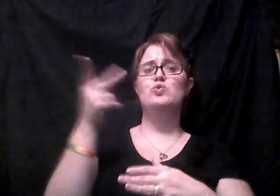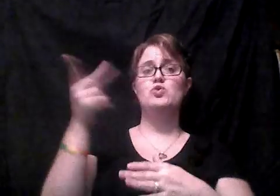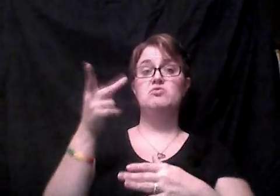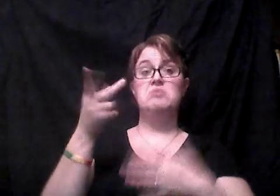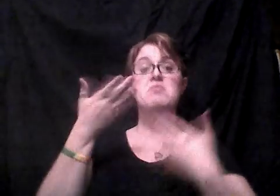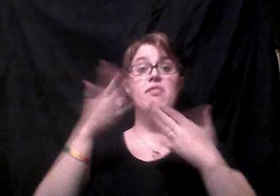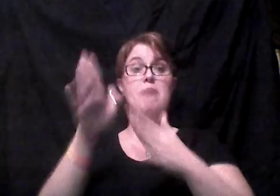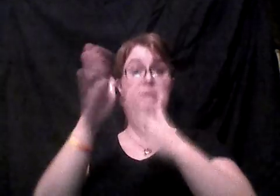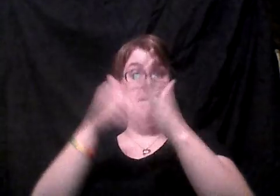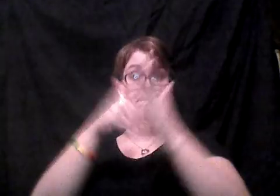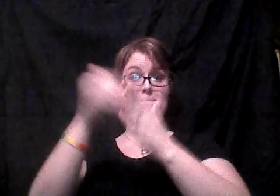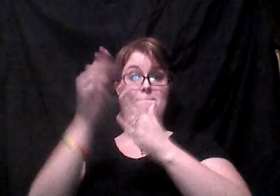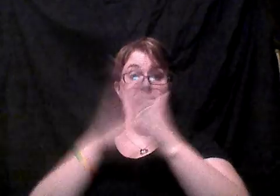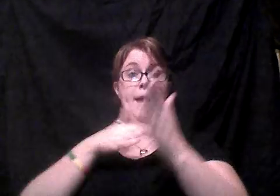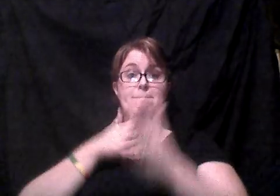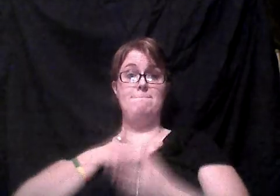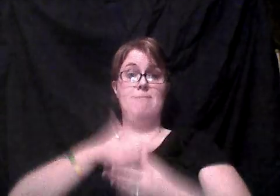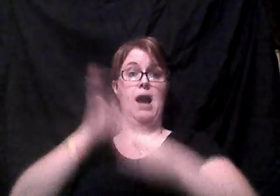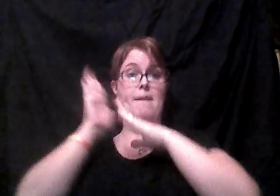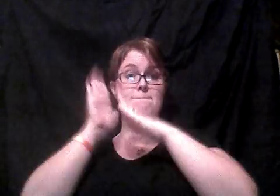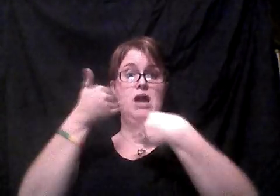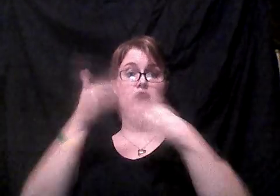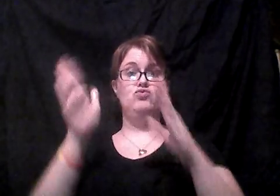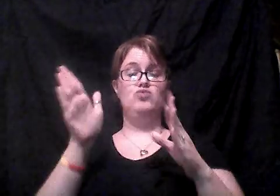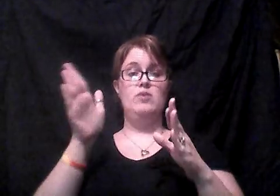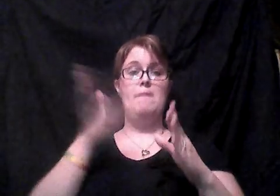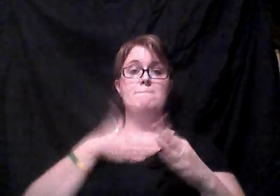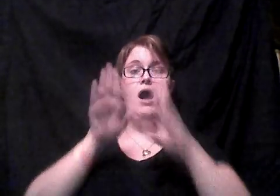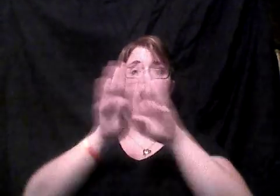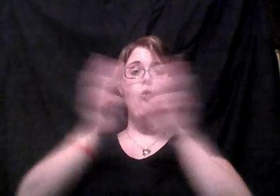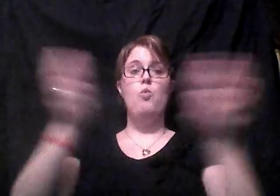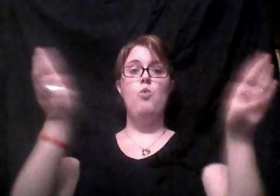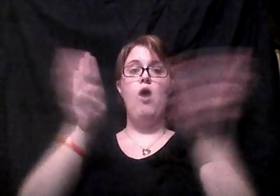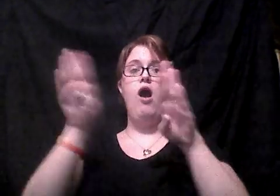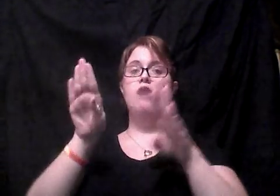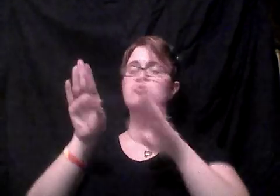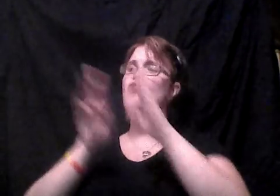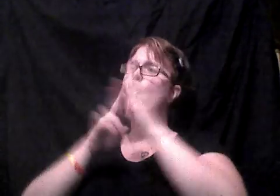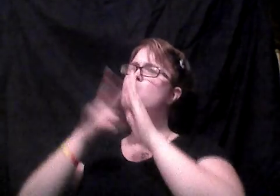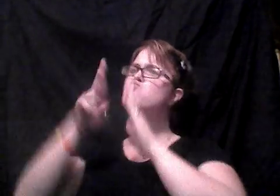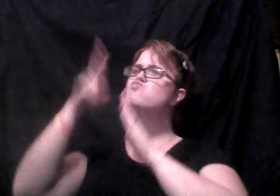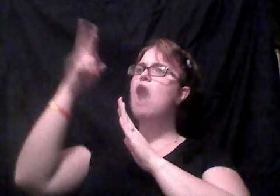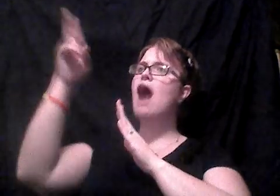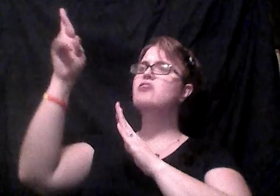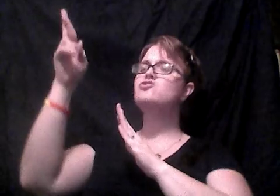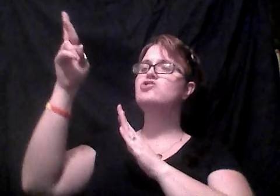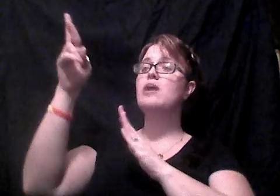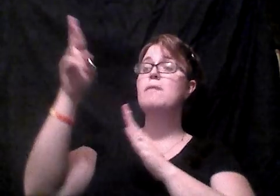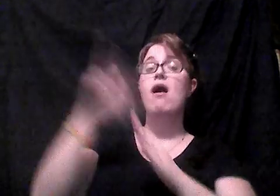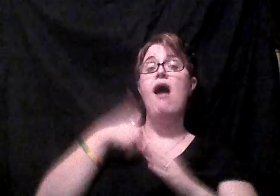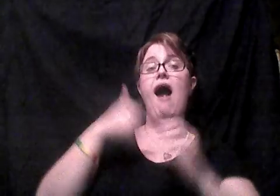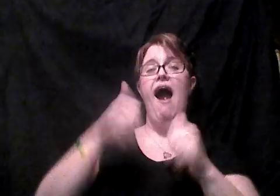said, "Okay." So I had a rocket ship, and we lived in a ranch, so I wanted an elevator. I wasn't sure where it would